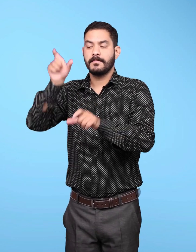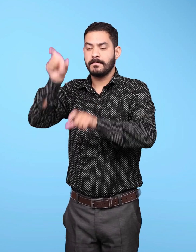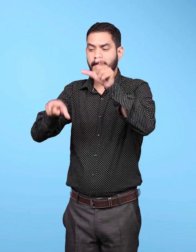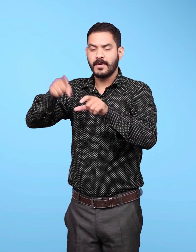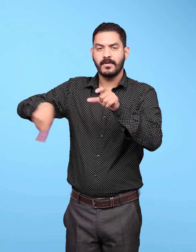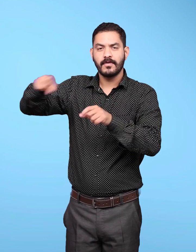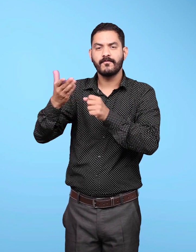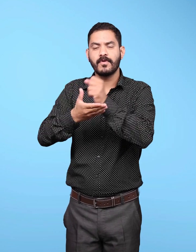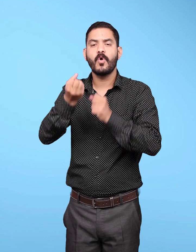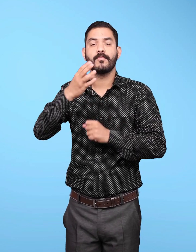grass cutters.